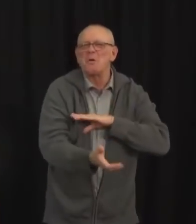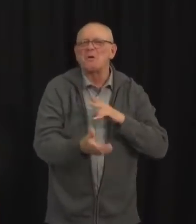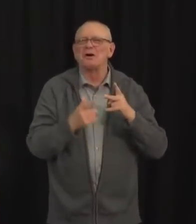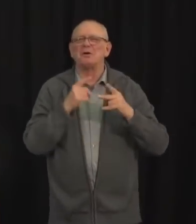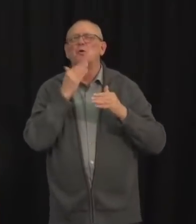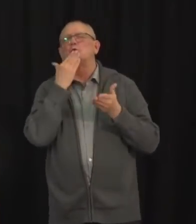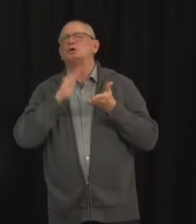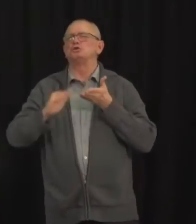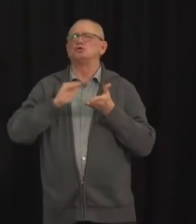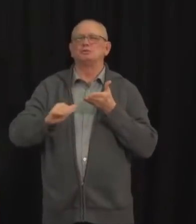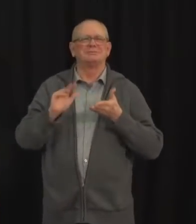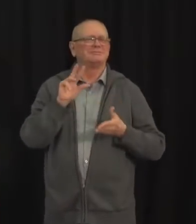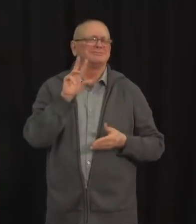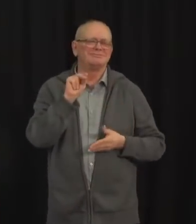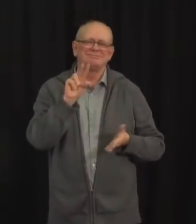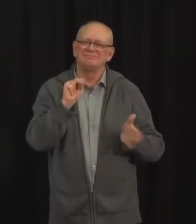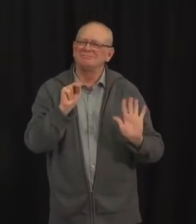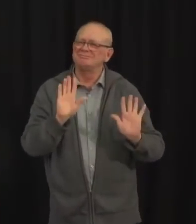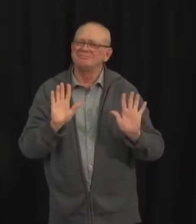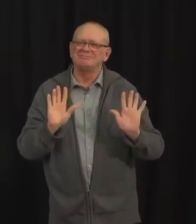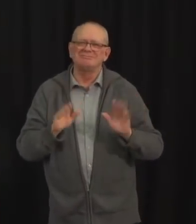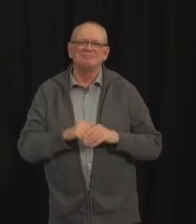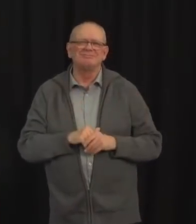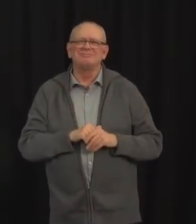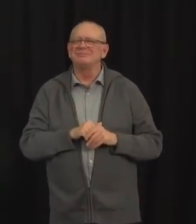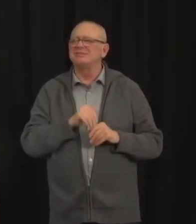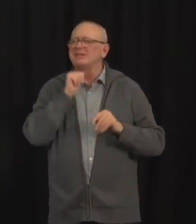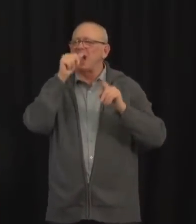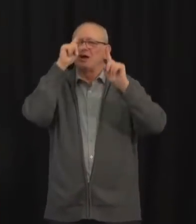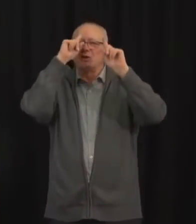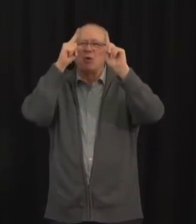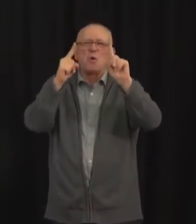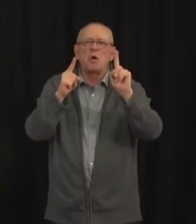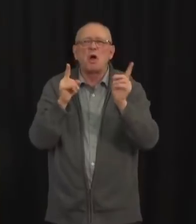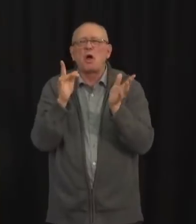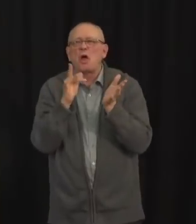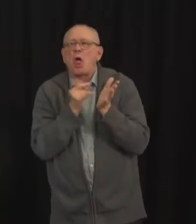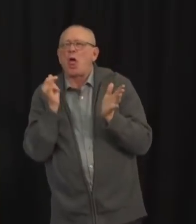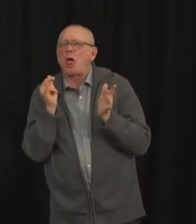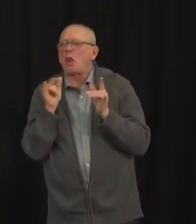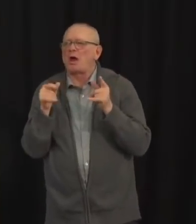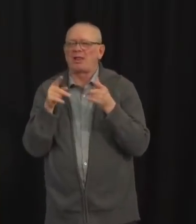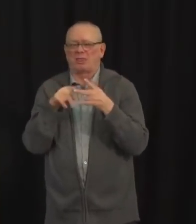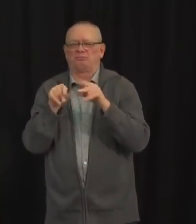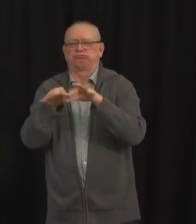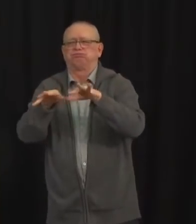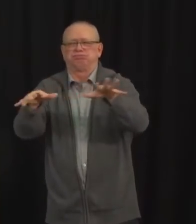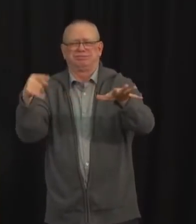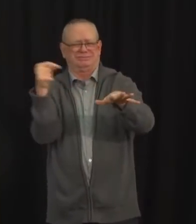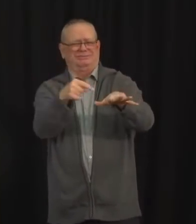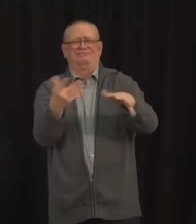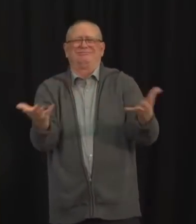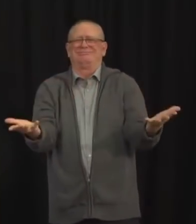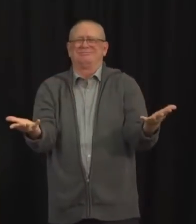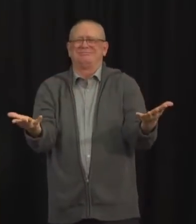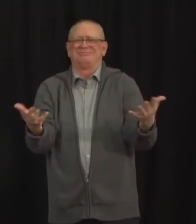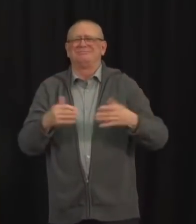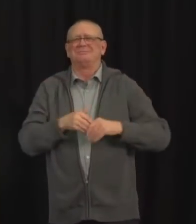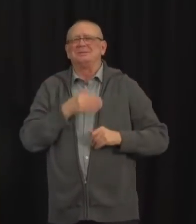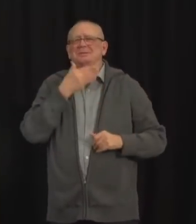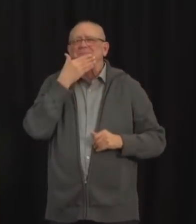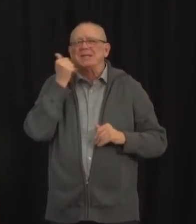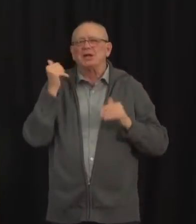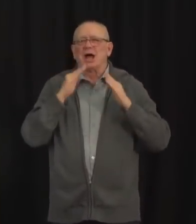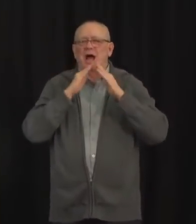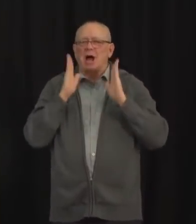loopholes. Please don't go skating or skiing with groups of friends if you can go with your household instead. Stick to